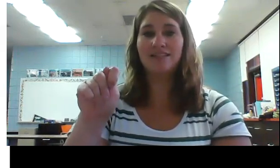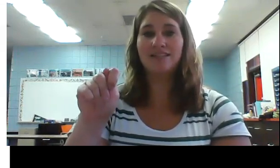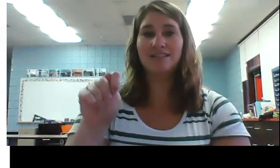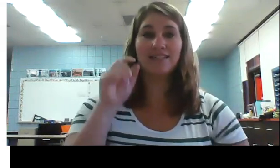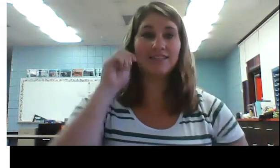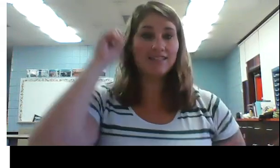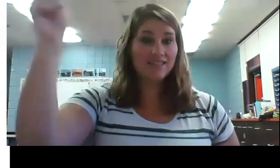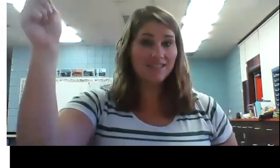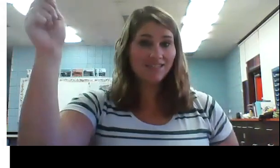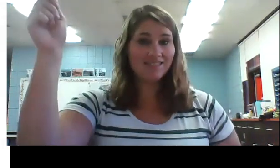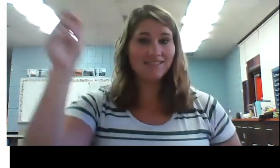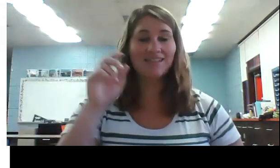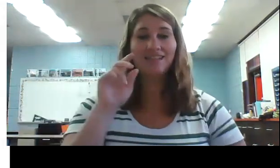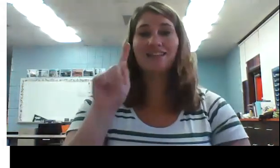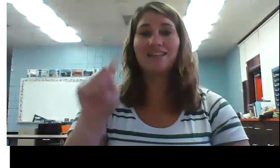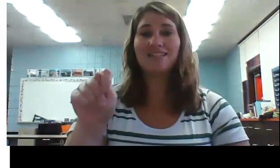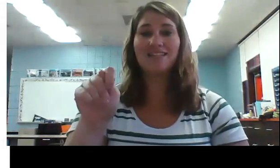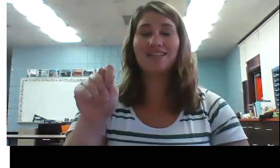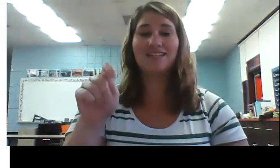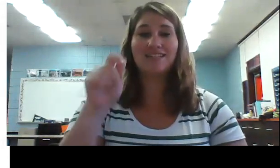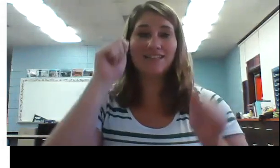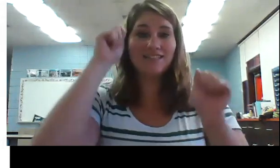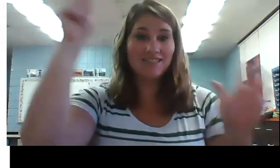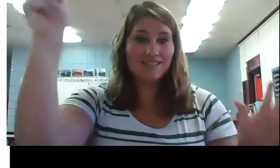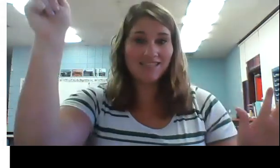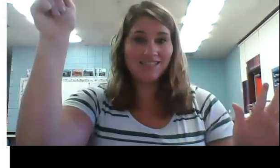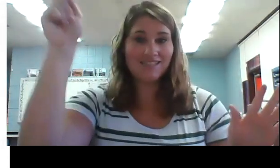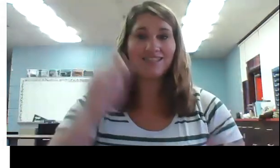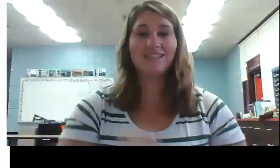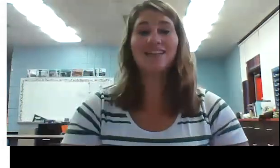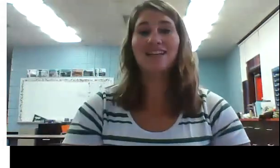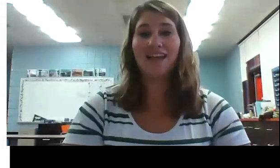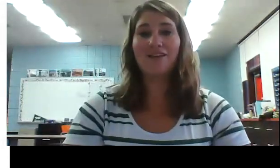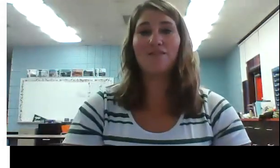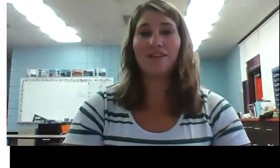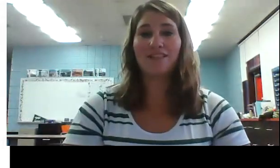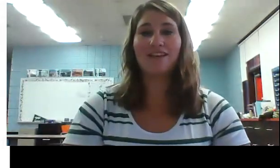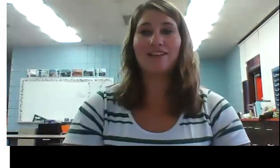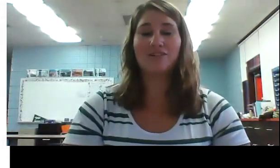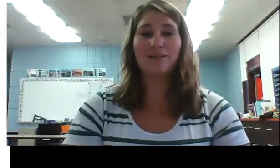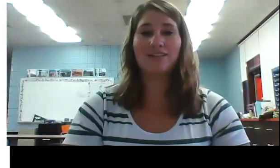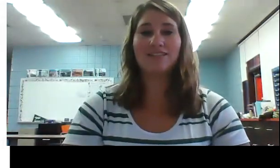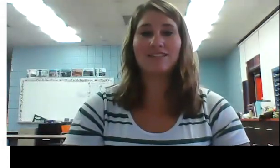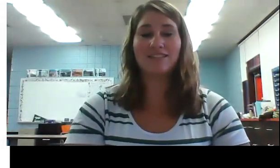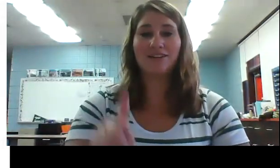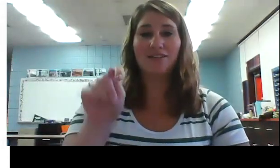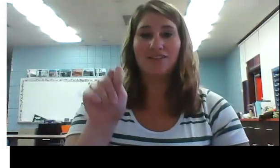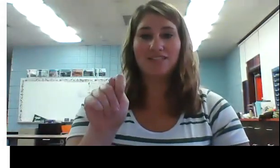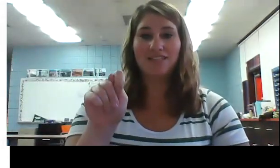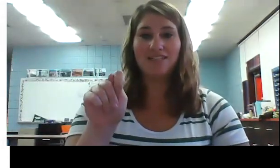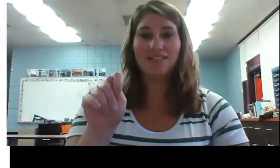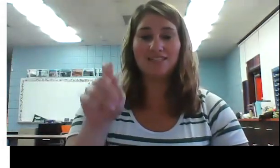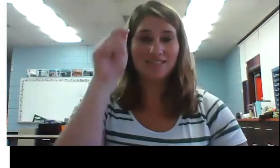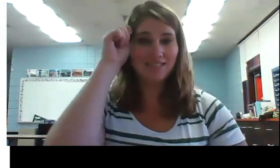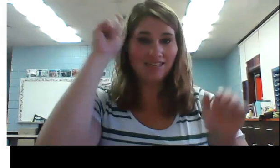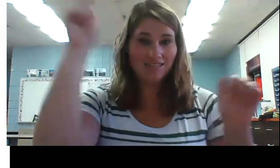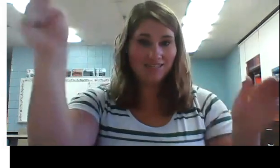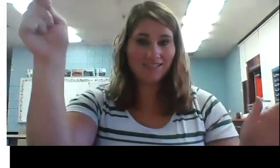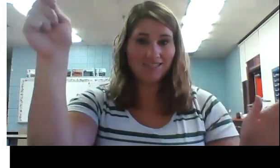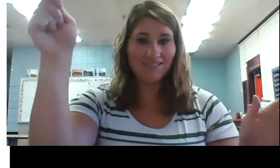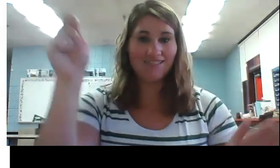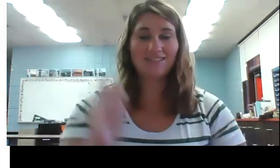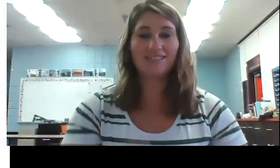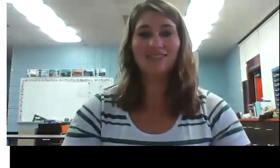the T says, the T says, every letter makes a sound. The T